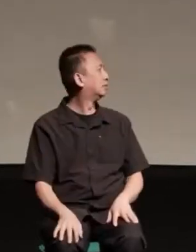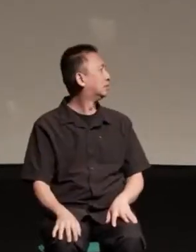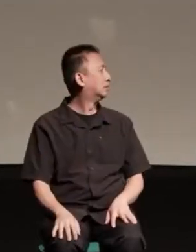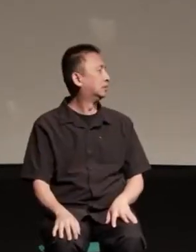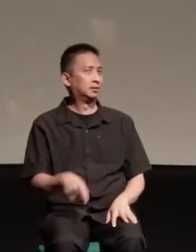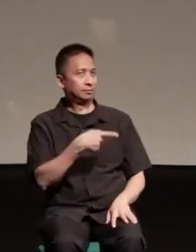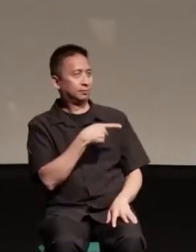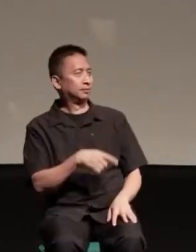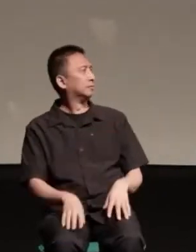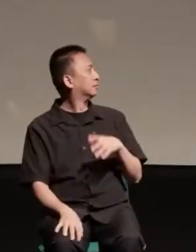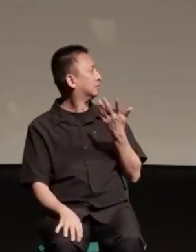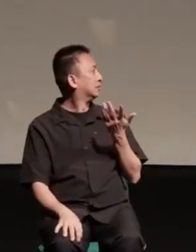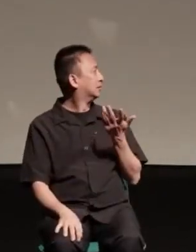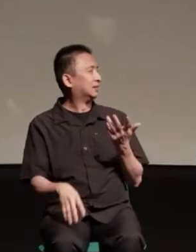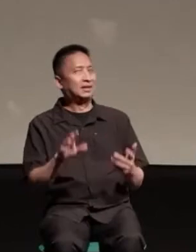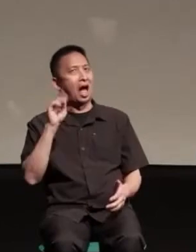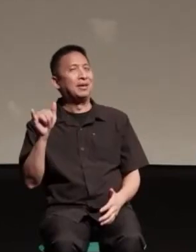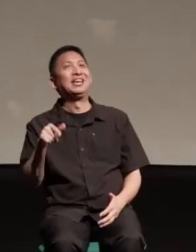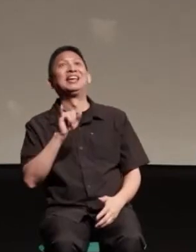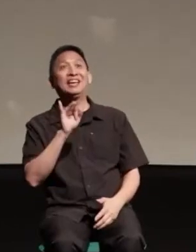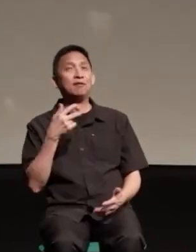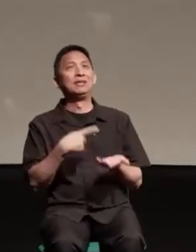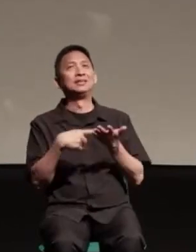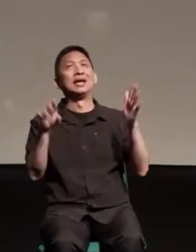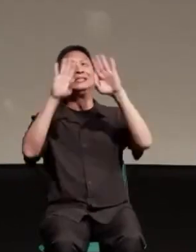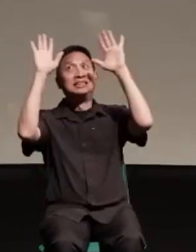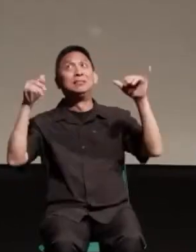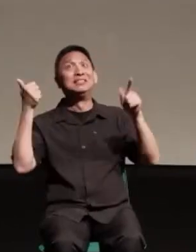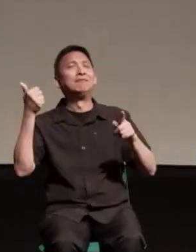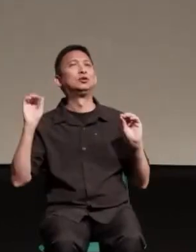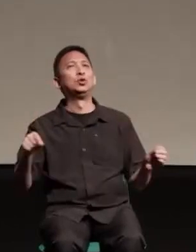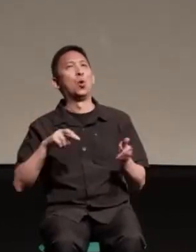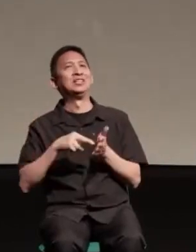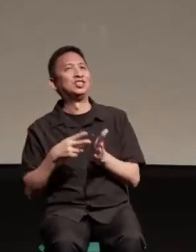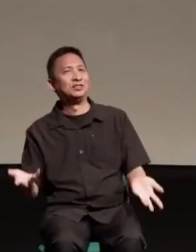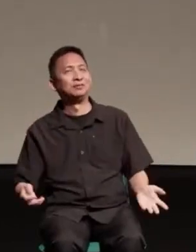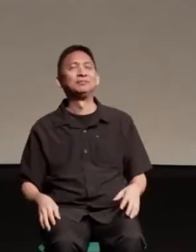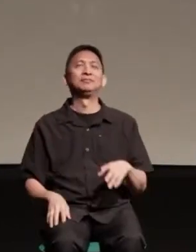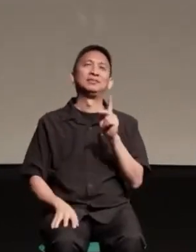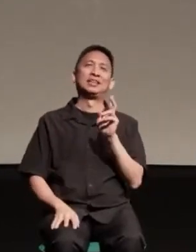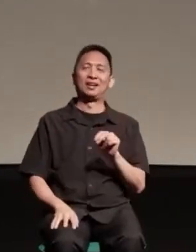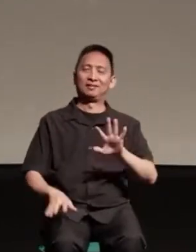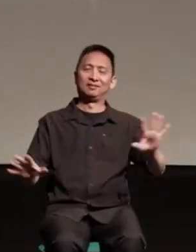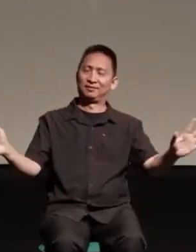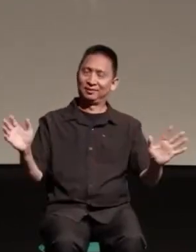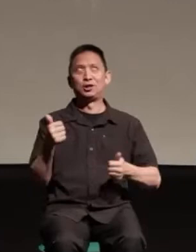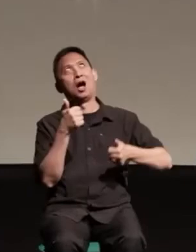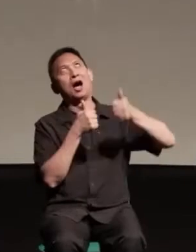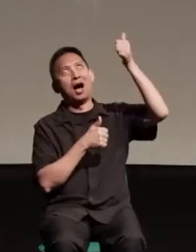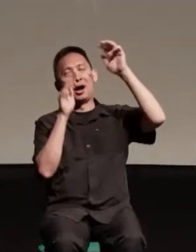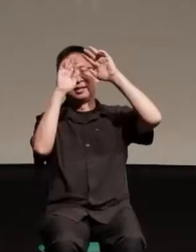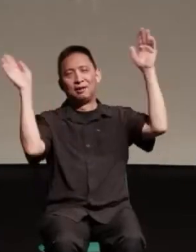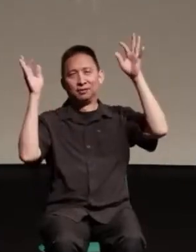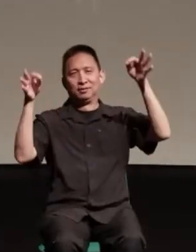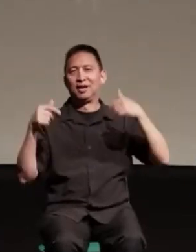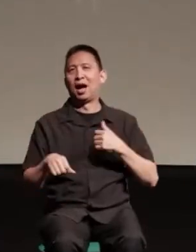talking systemically, there's no intention, is there? There's a high level of coordination at every level of public media. When I was at